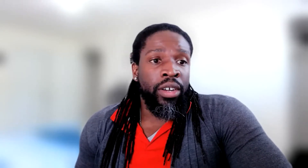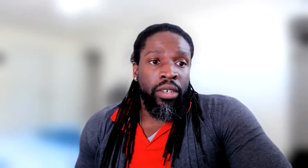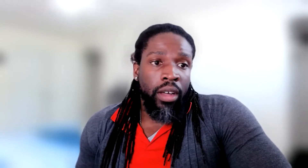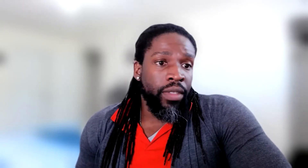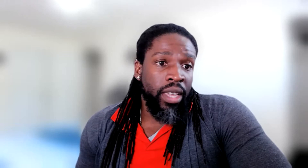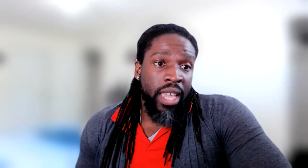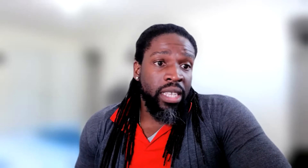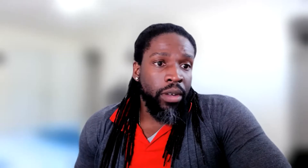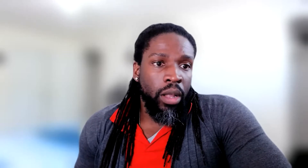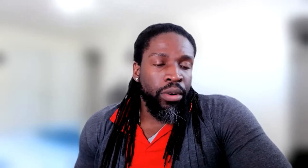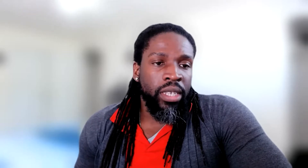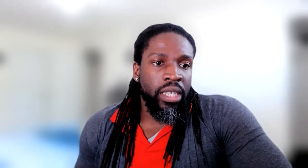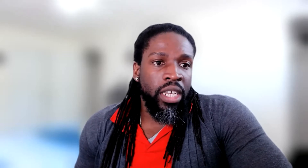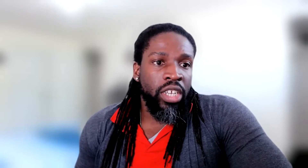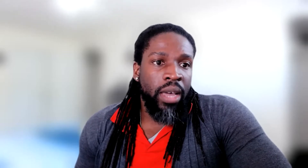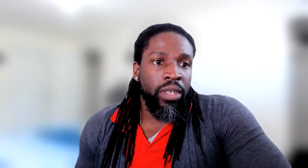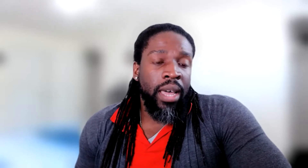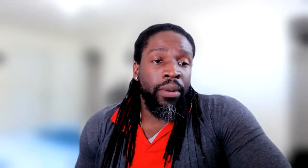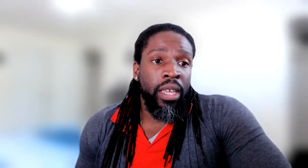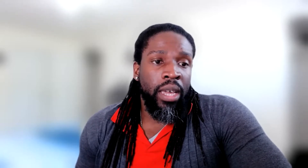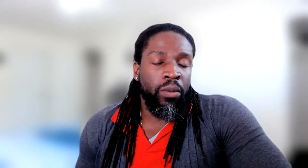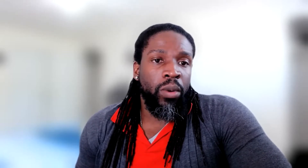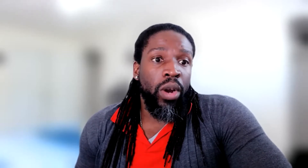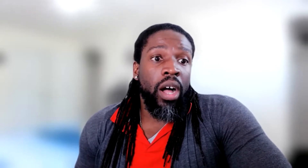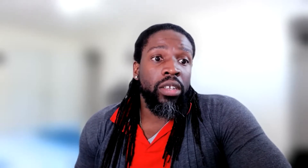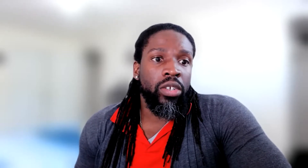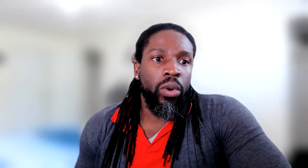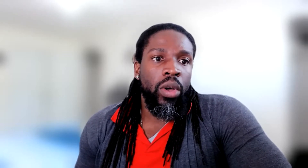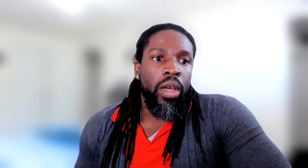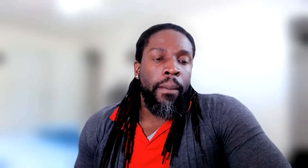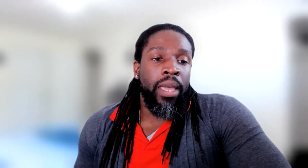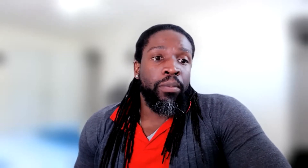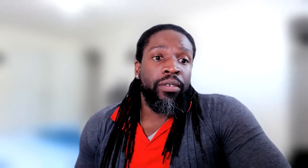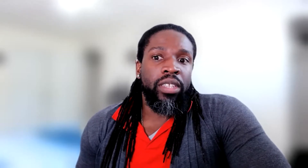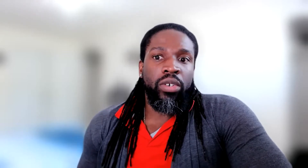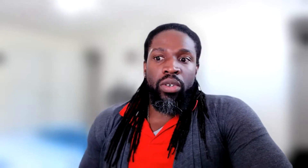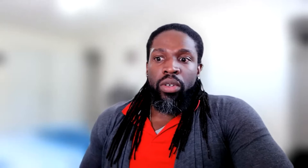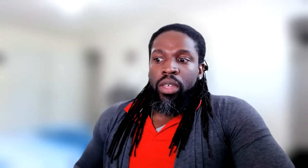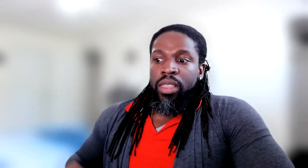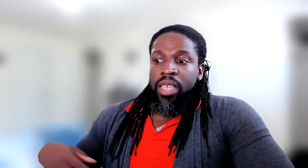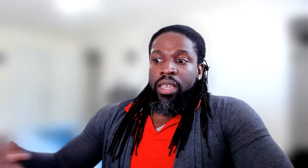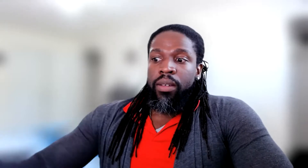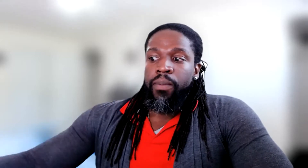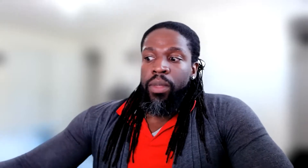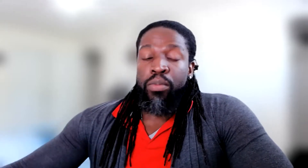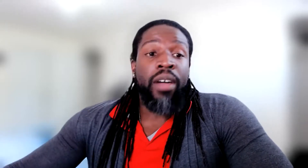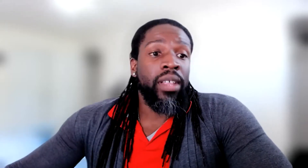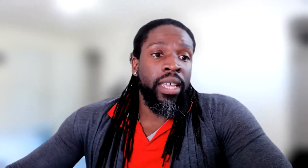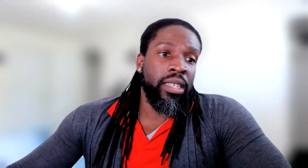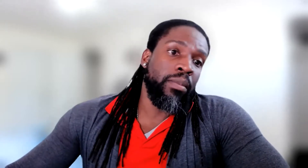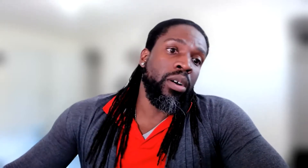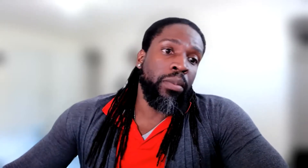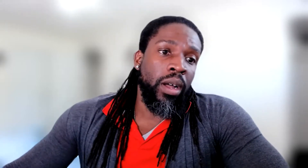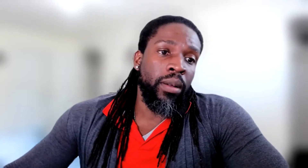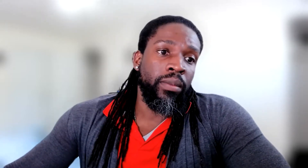We learned of the atypical presentation that was happening, and we were also made privy to the